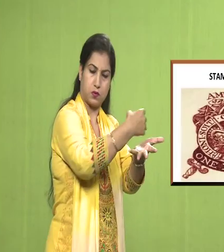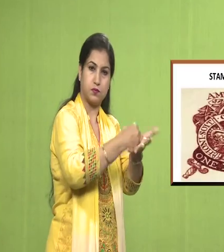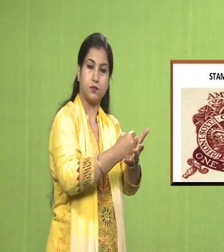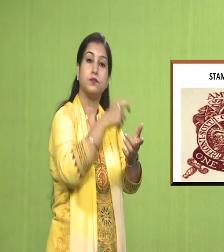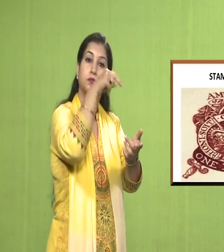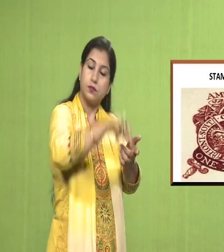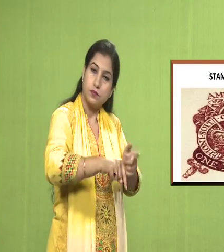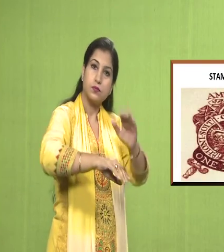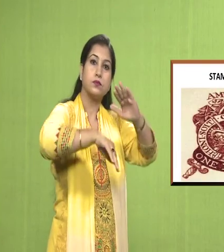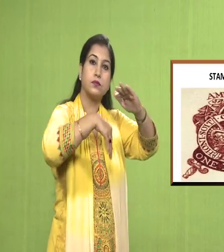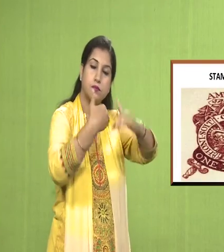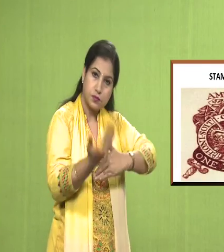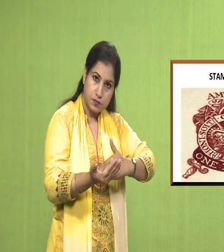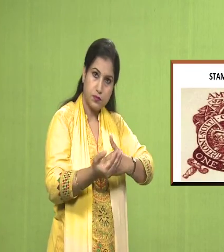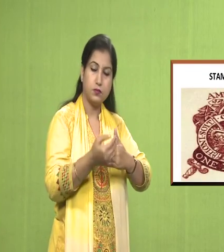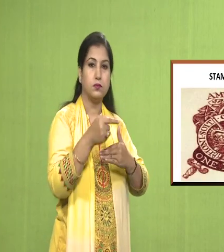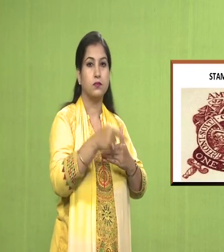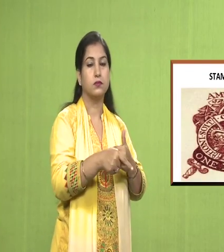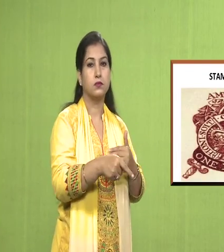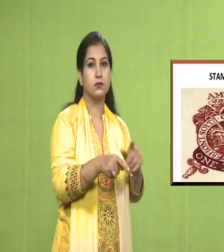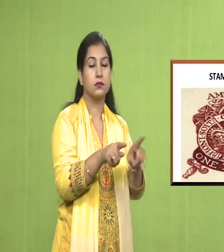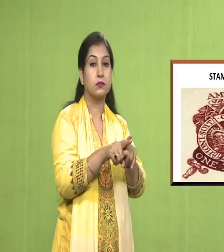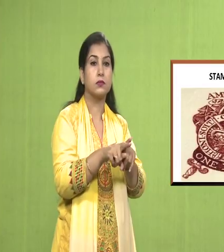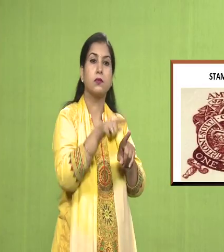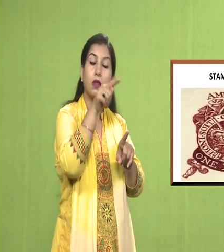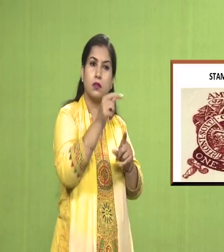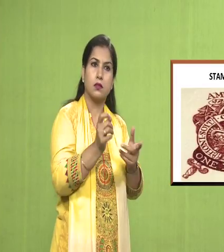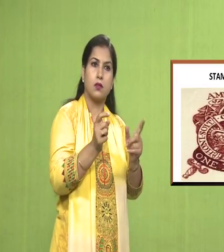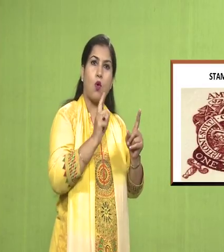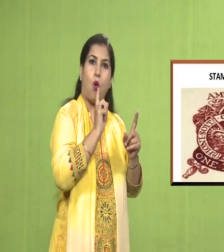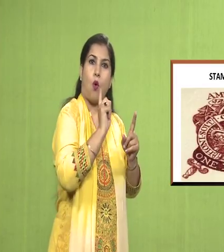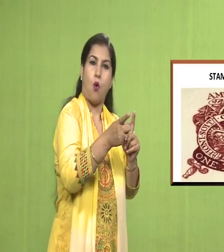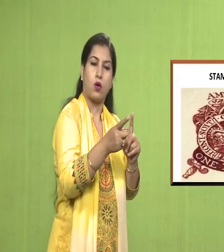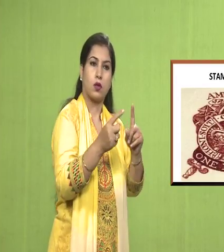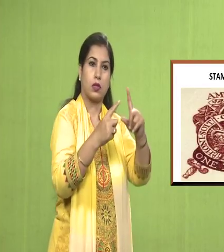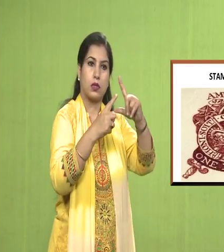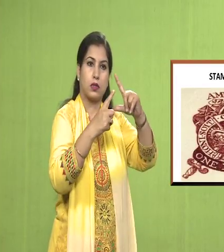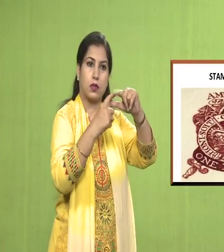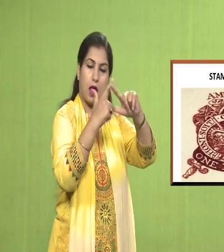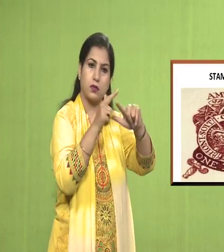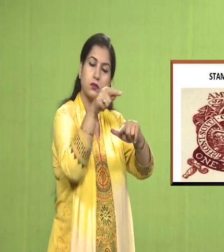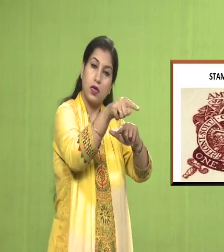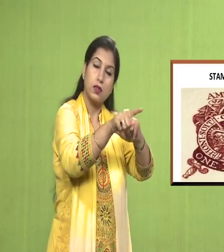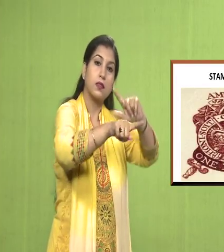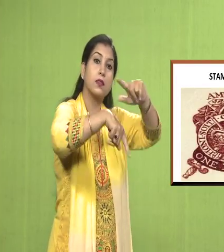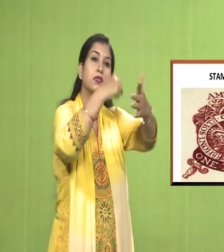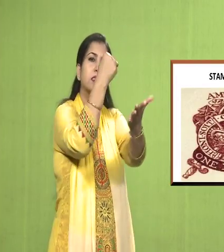And this led to the passing of the Stamp Act in the year